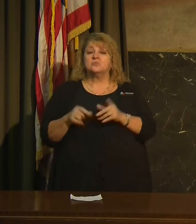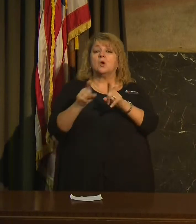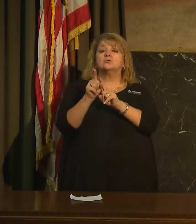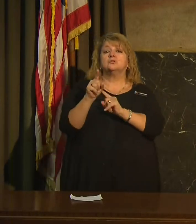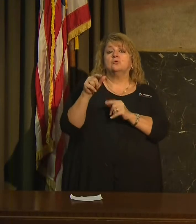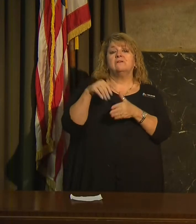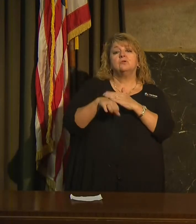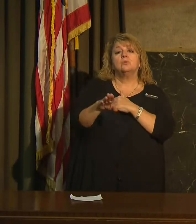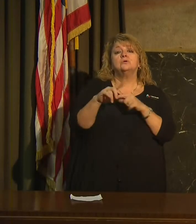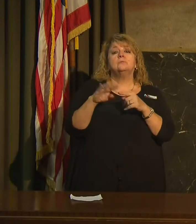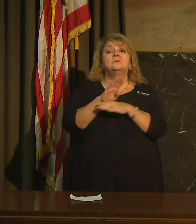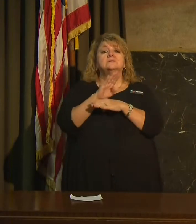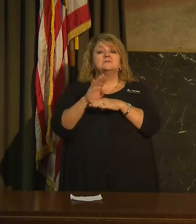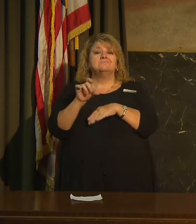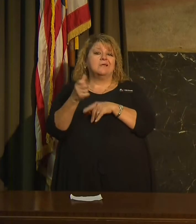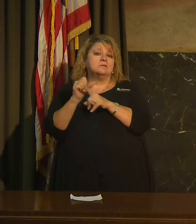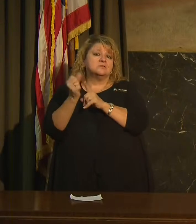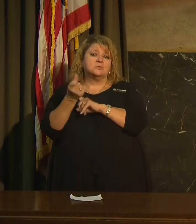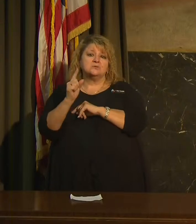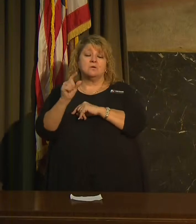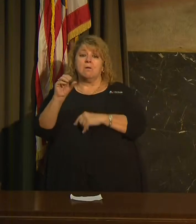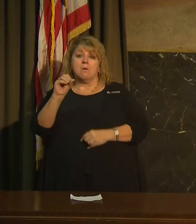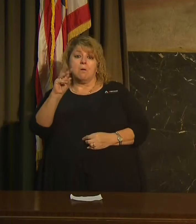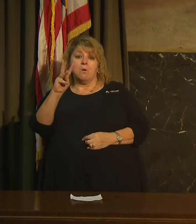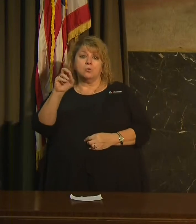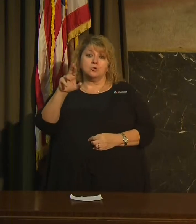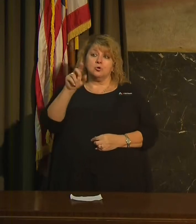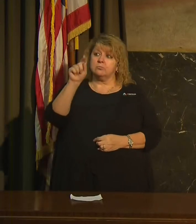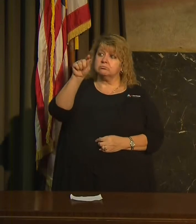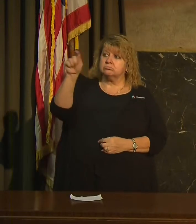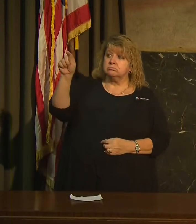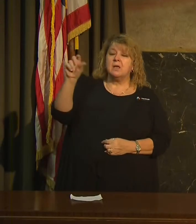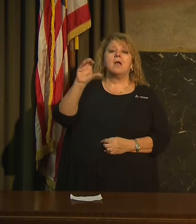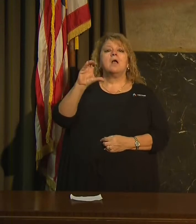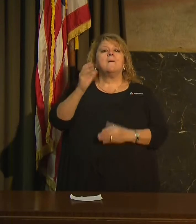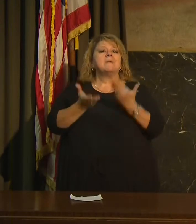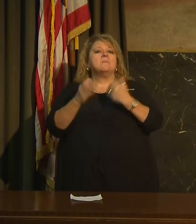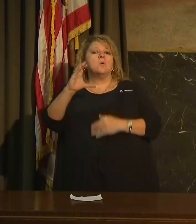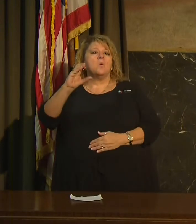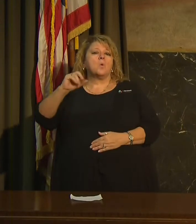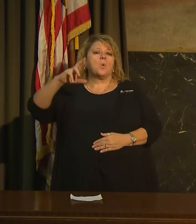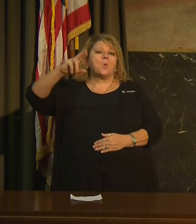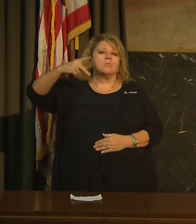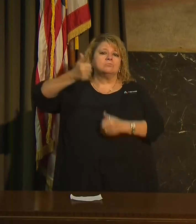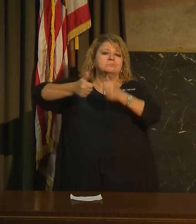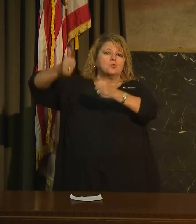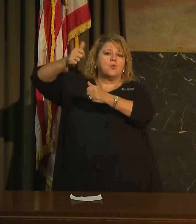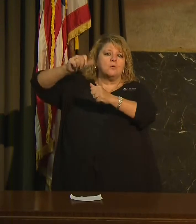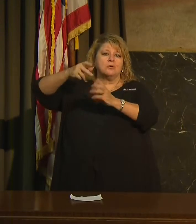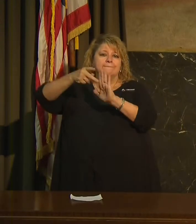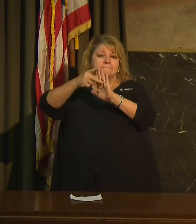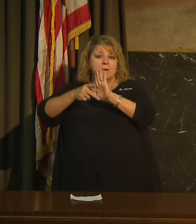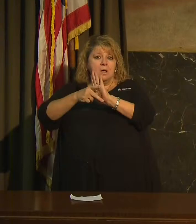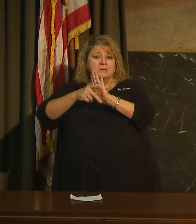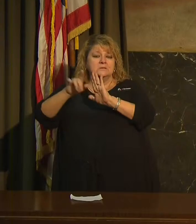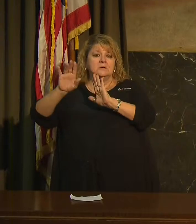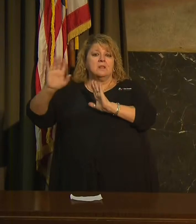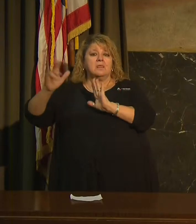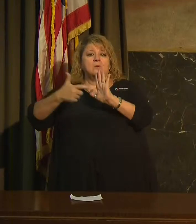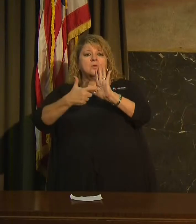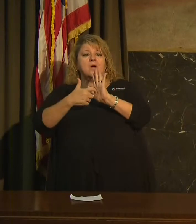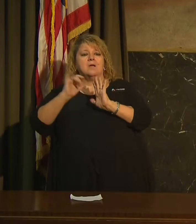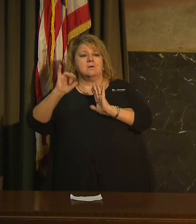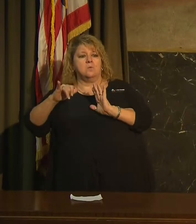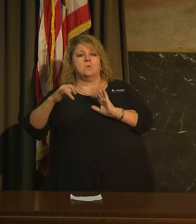where the owners or maybe a corporate policy or whatever will require that that particular